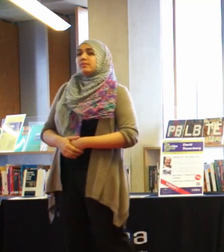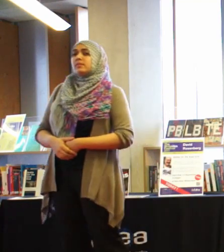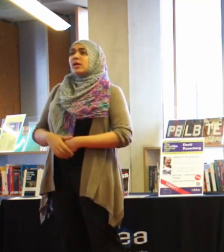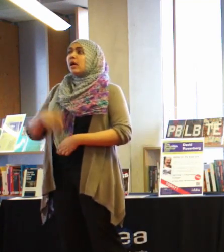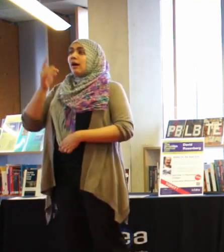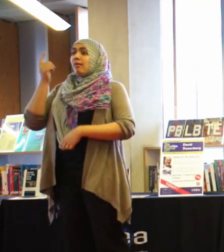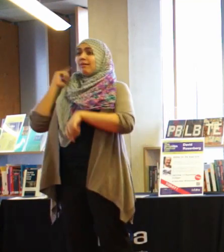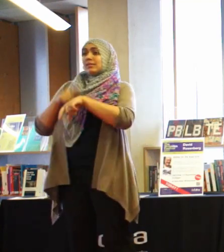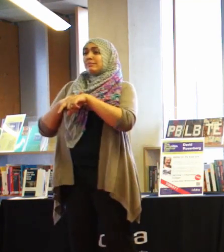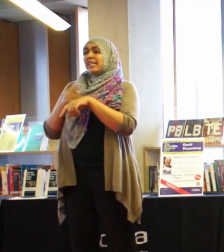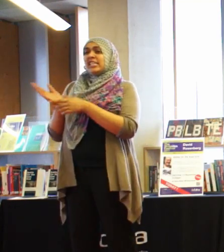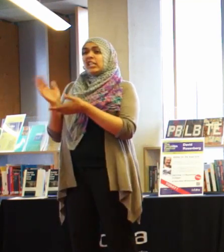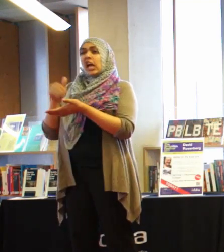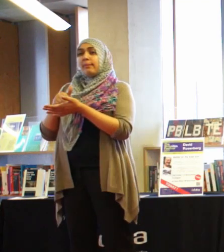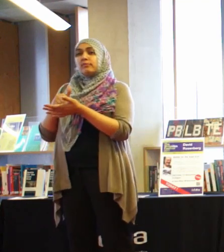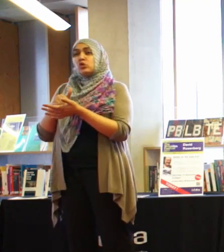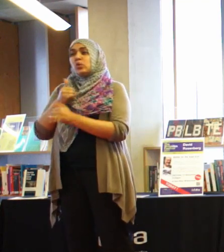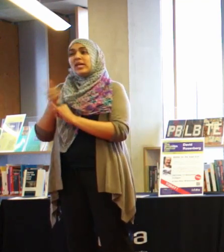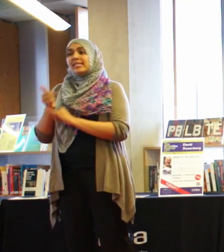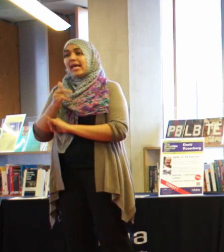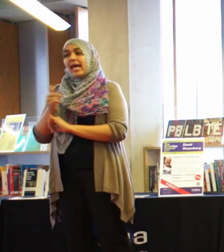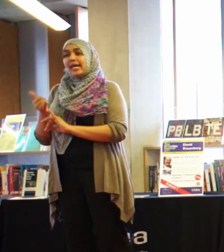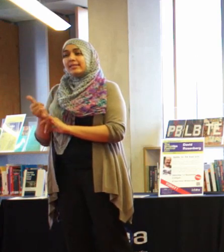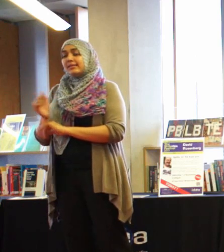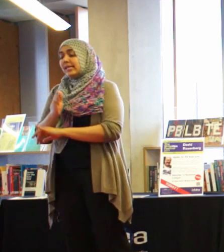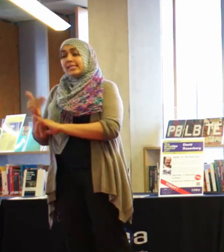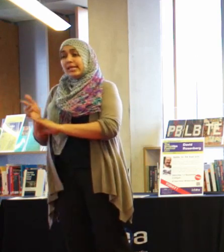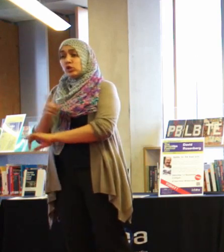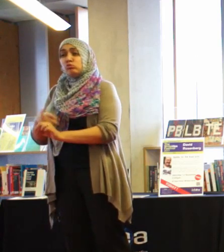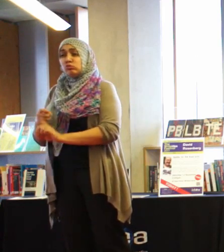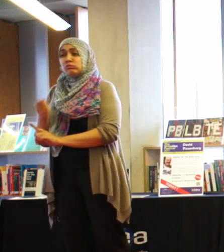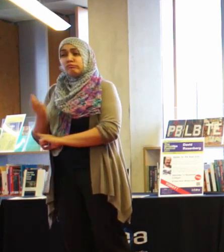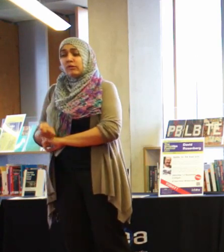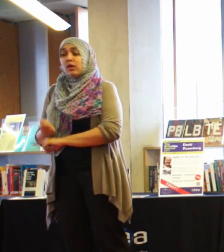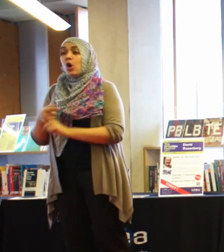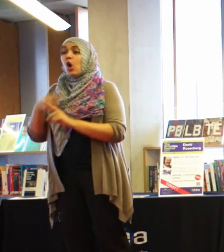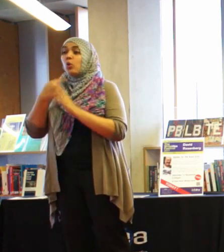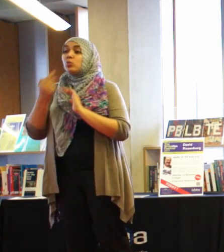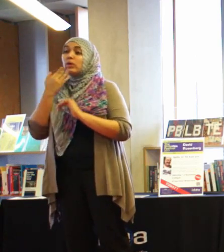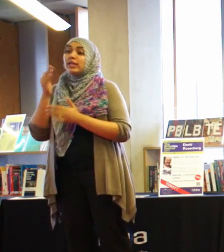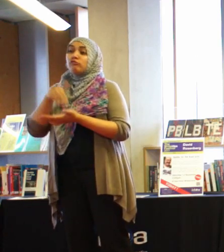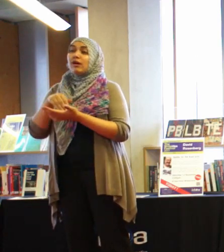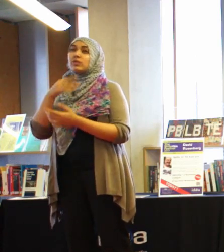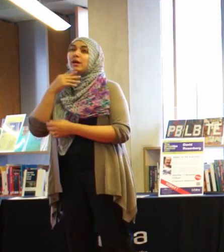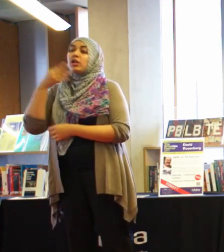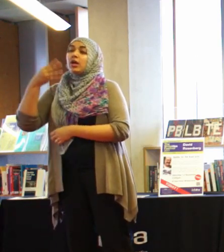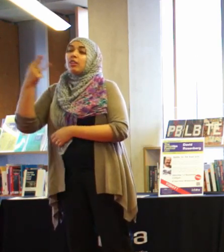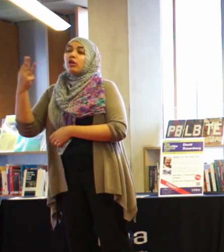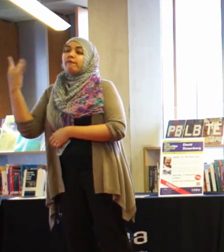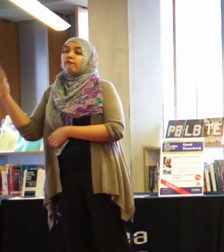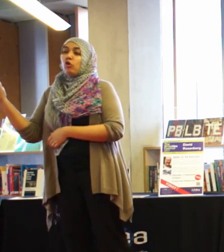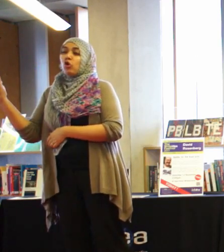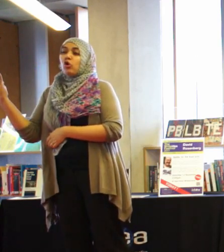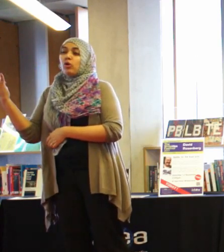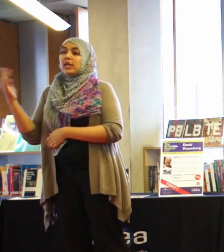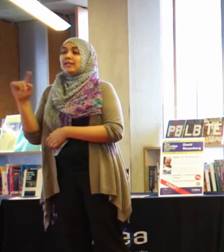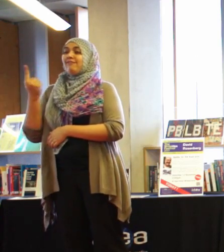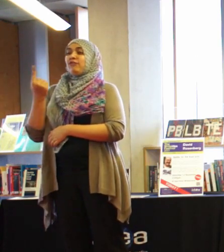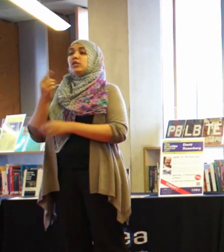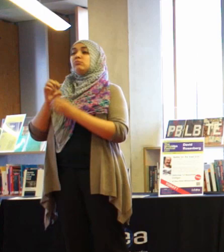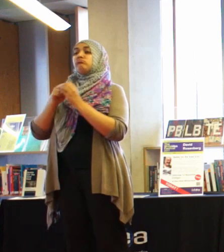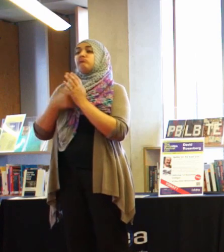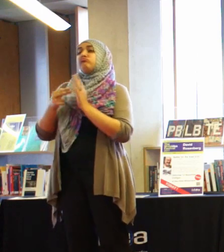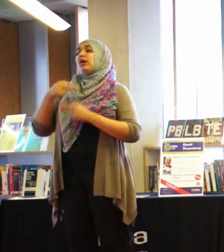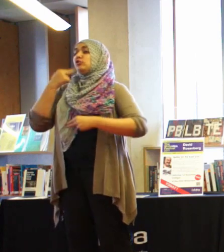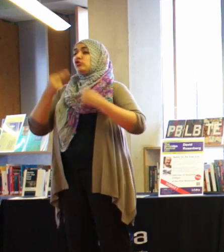until late 1934. That's when they had their first branch here. His first public meeting was in Farringdon